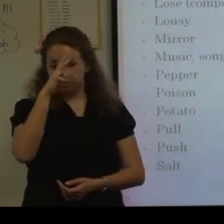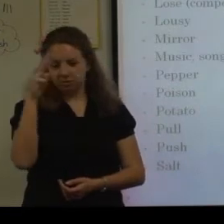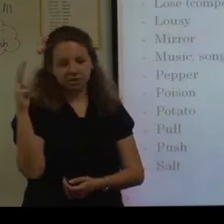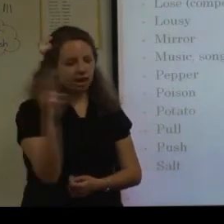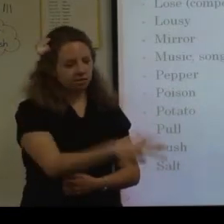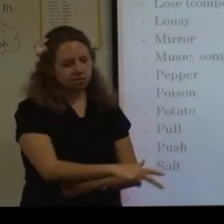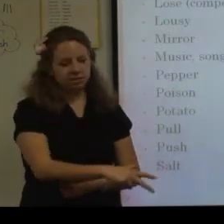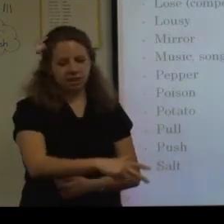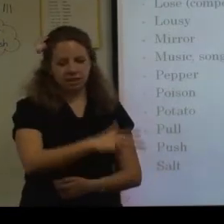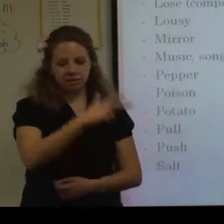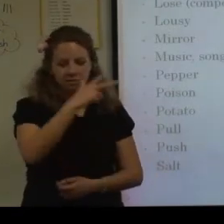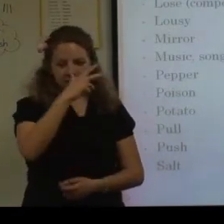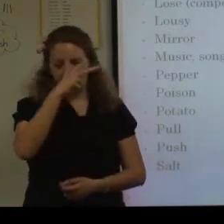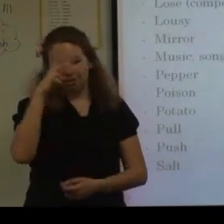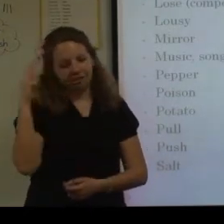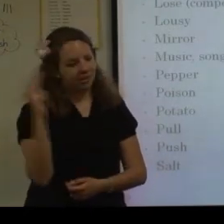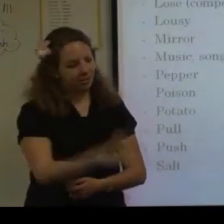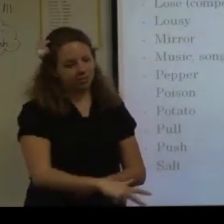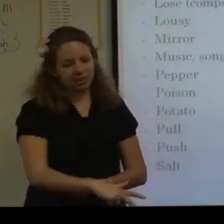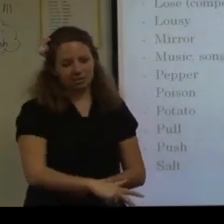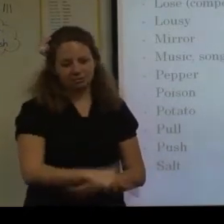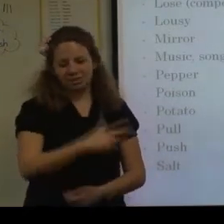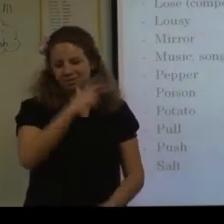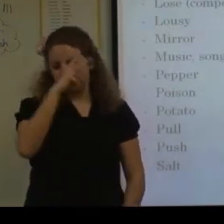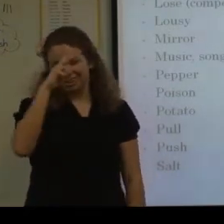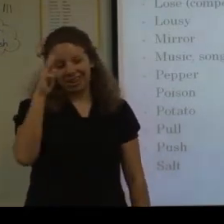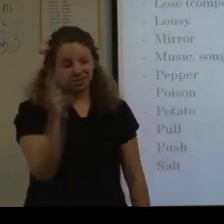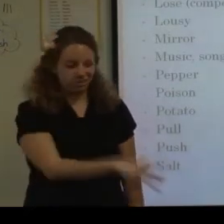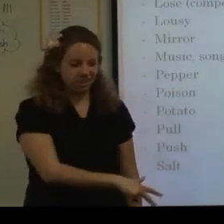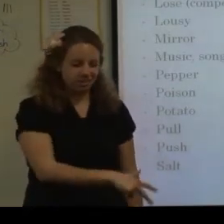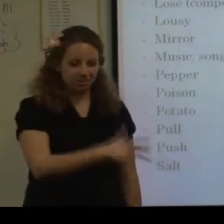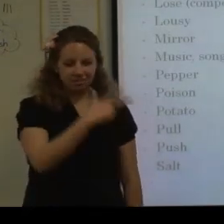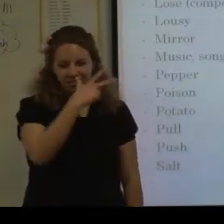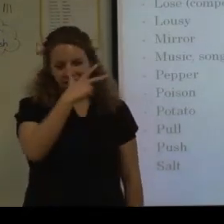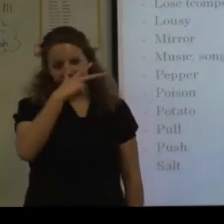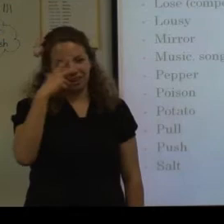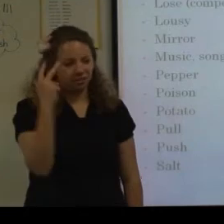nose and out to the side. Lousy, just lousy.